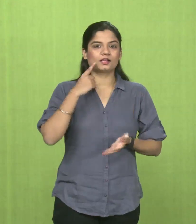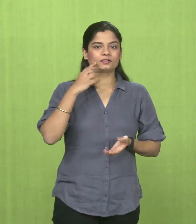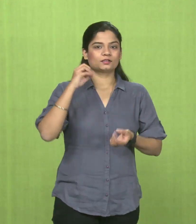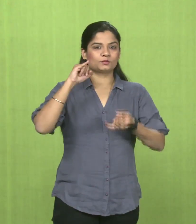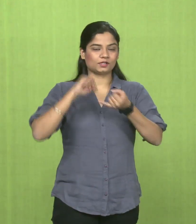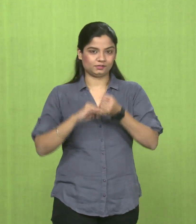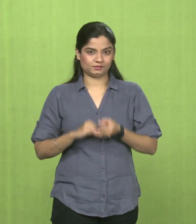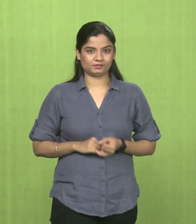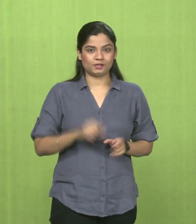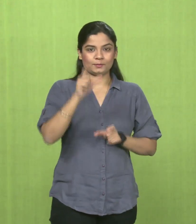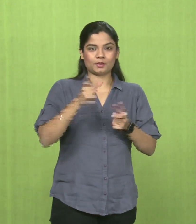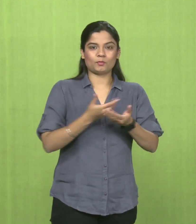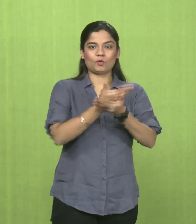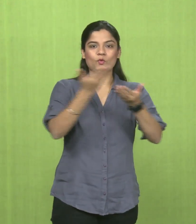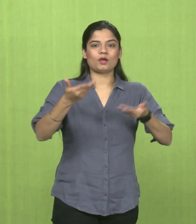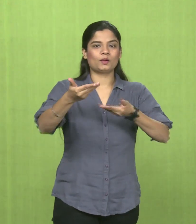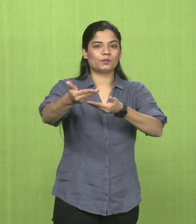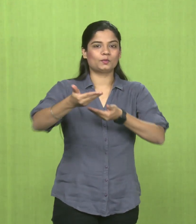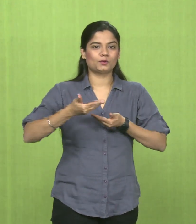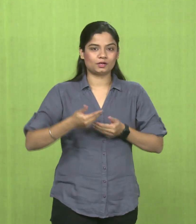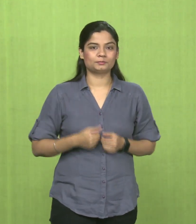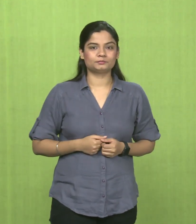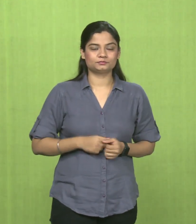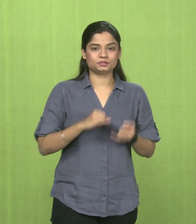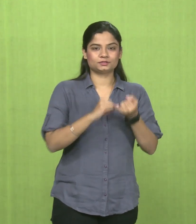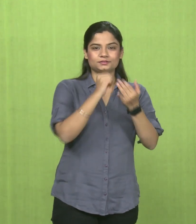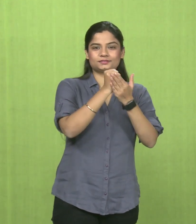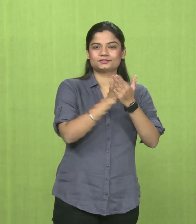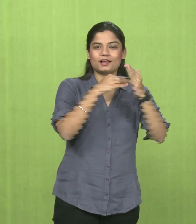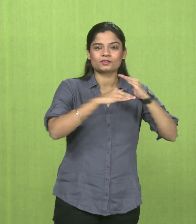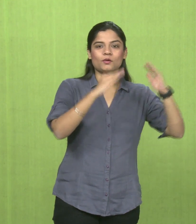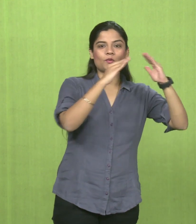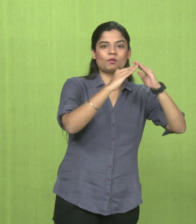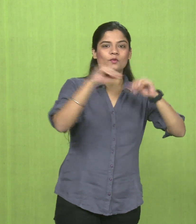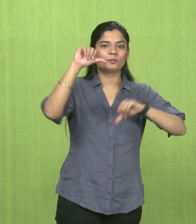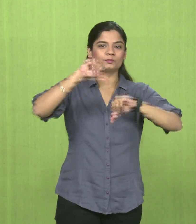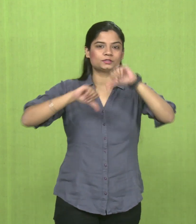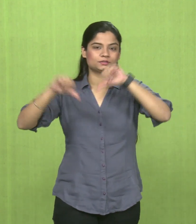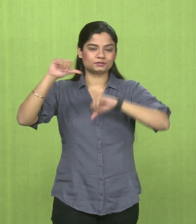Welcome to NIOS, dear learners. The subject is home